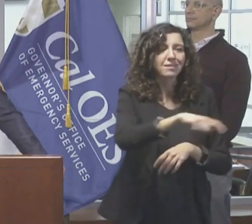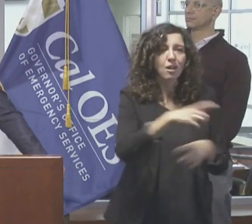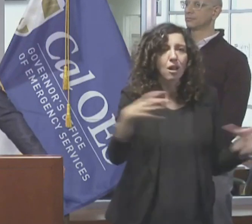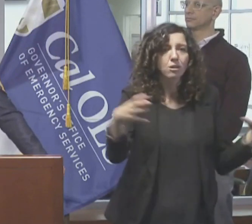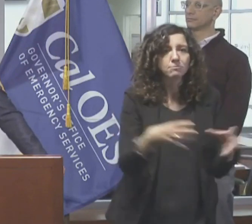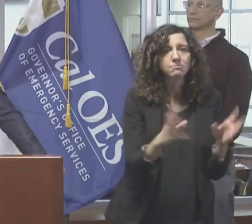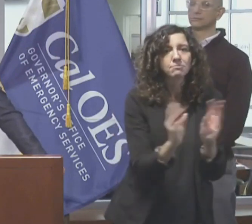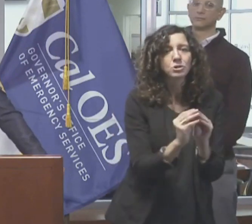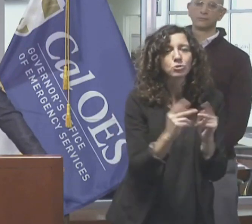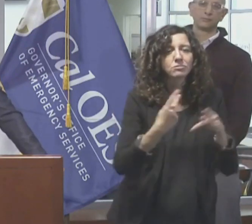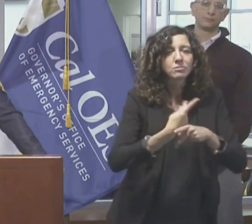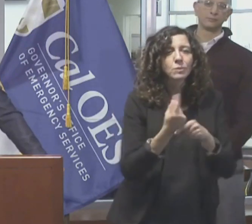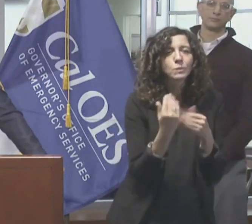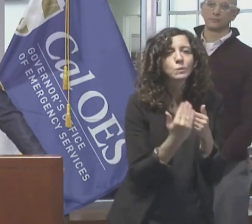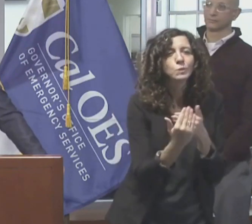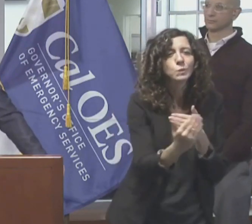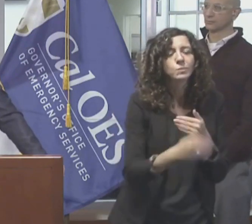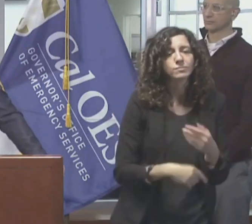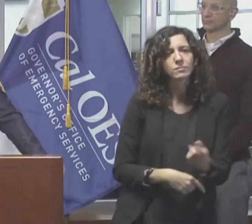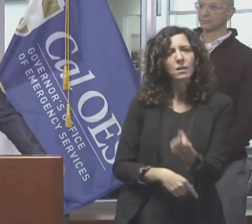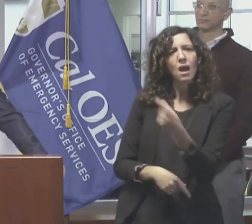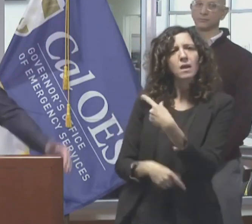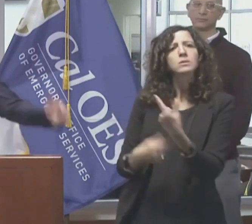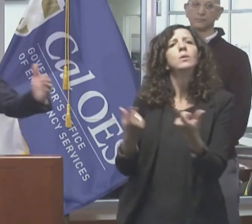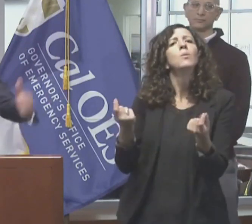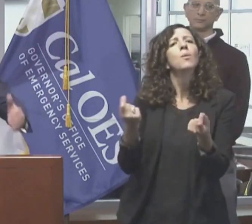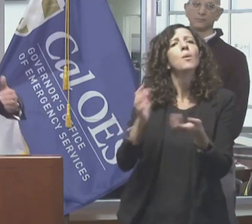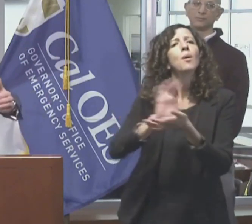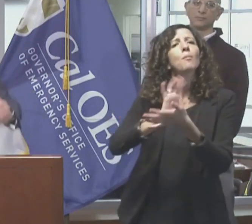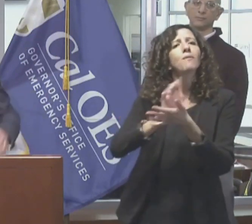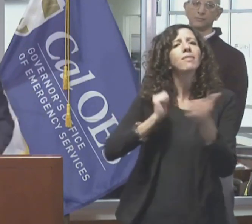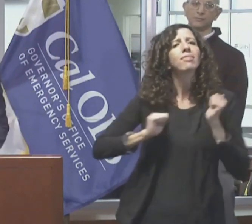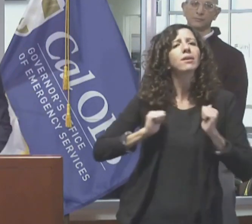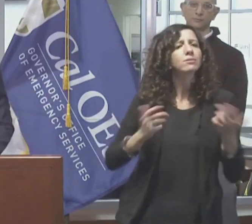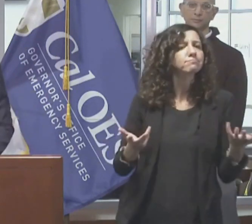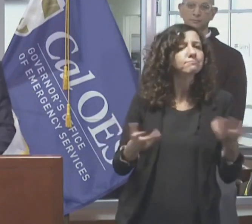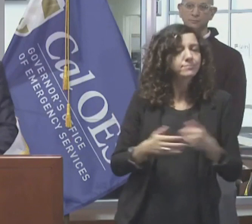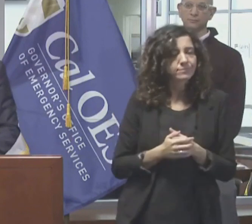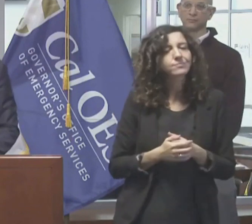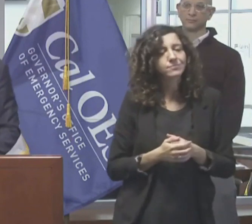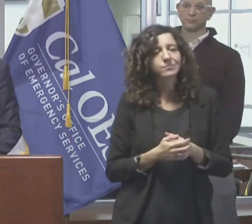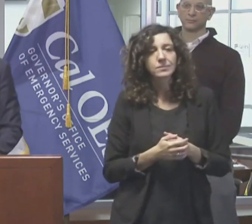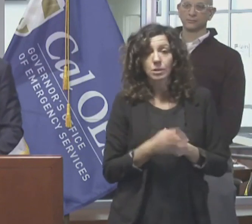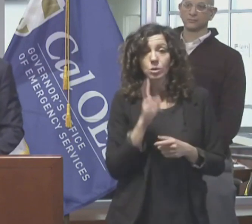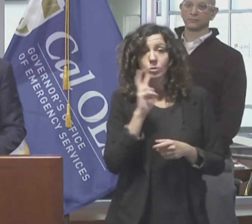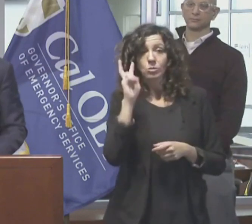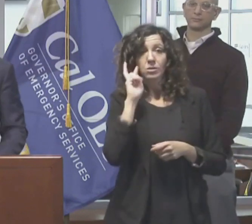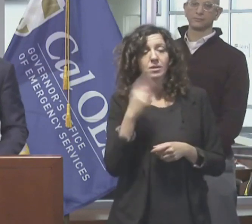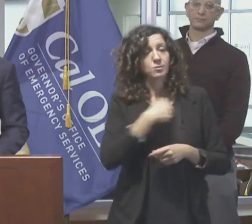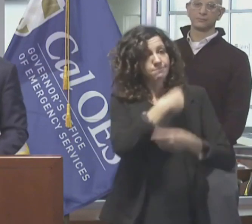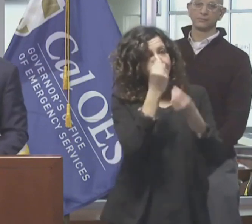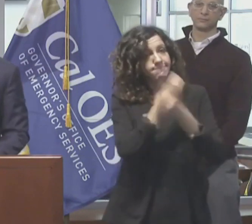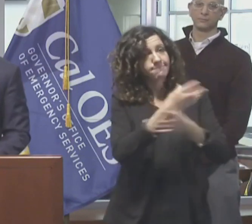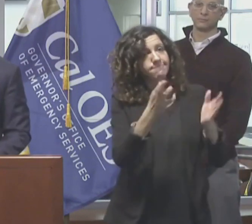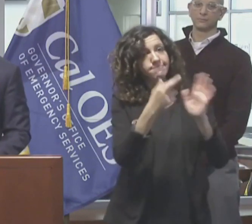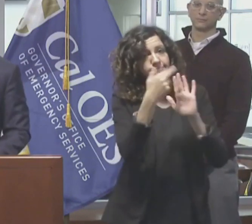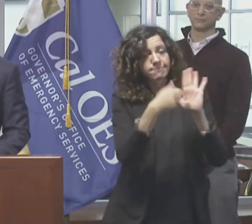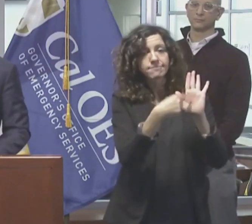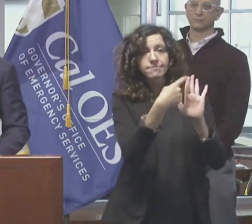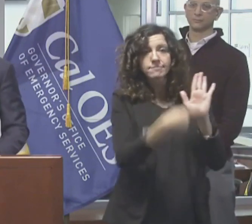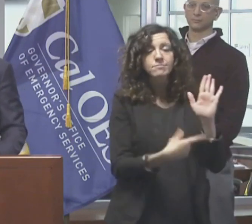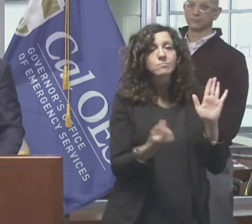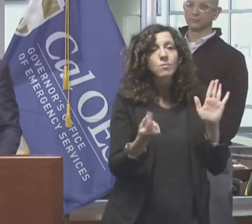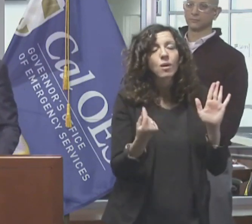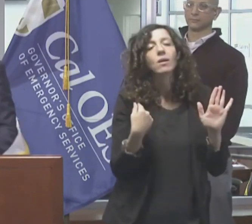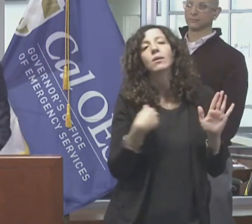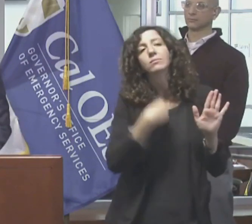those regulations. What about movie theaters? Movie theaters, we laid out specific recommendations 2 days ago. We talked about queuing.